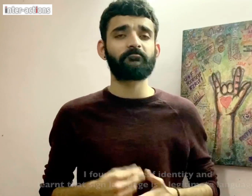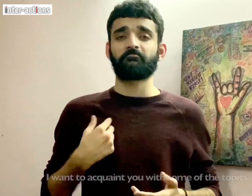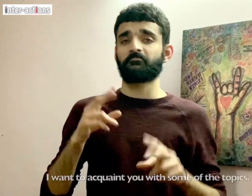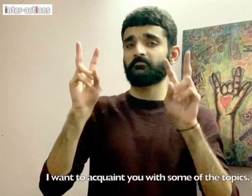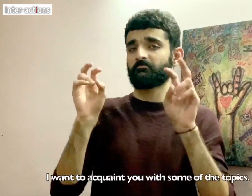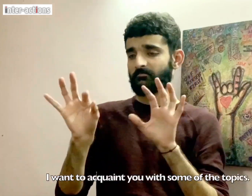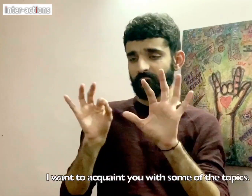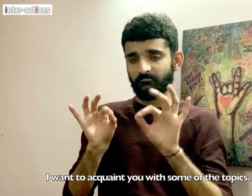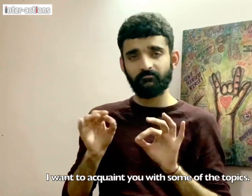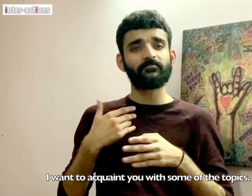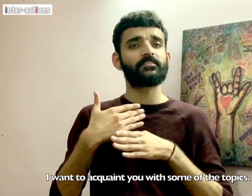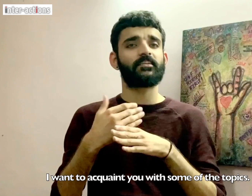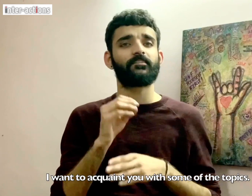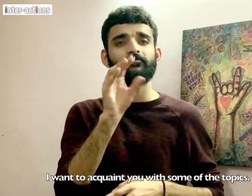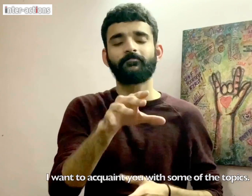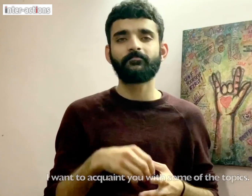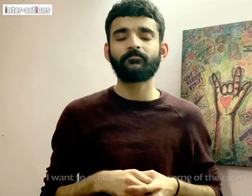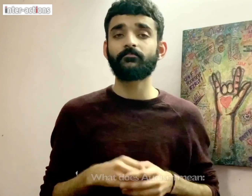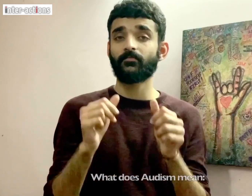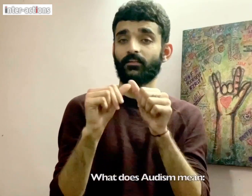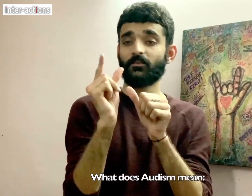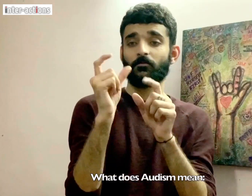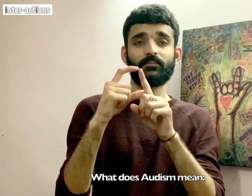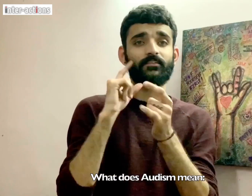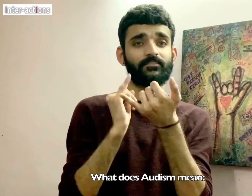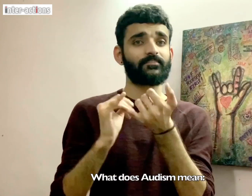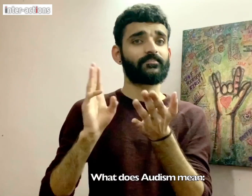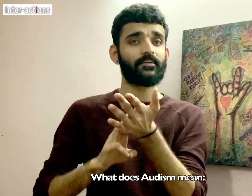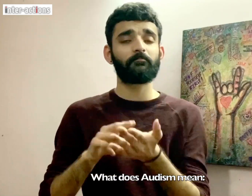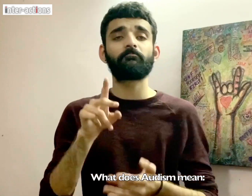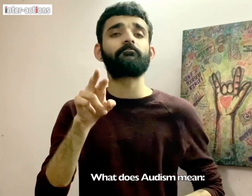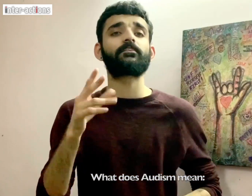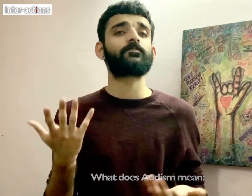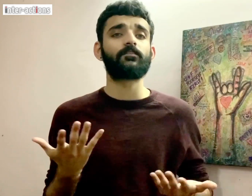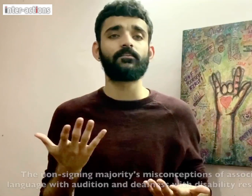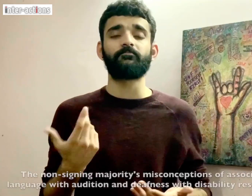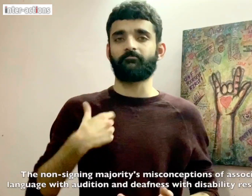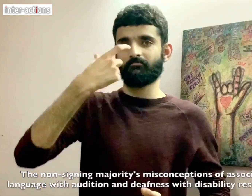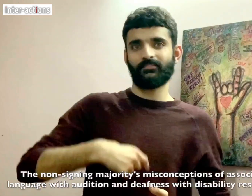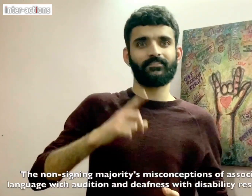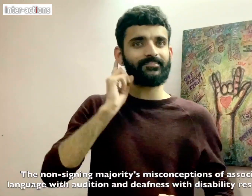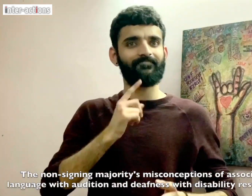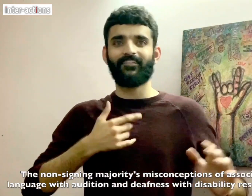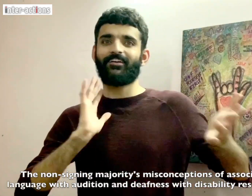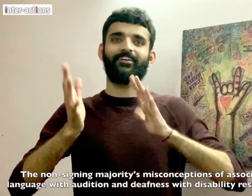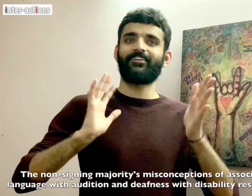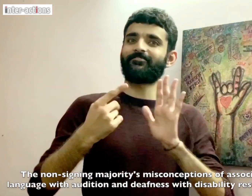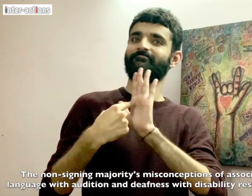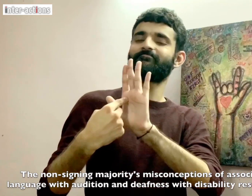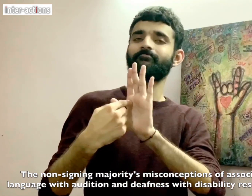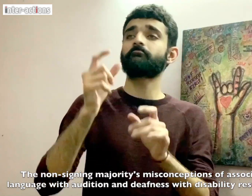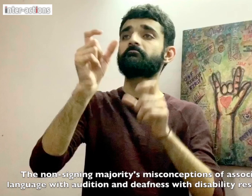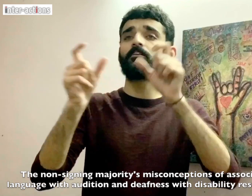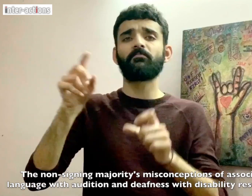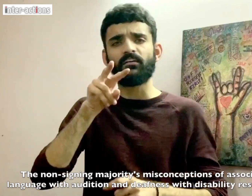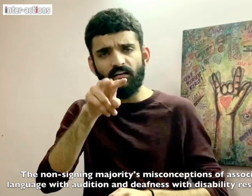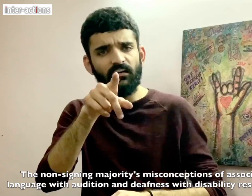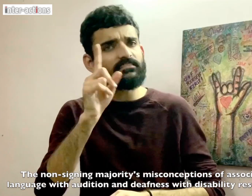language is a legitimate language. I want to acquaint you with some topics. What does audism mean? The non signing